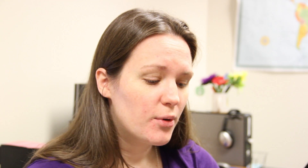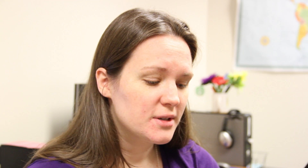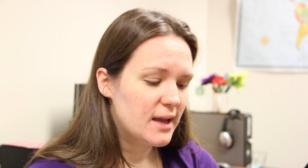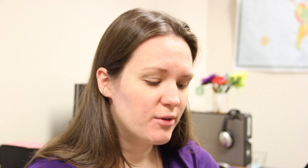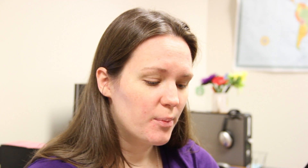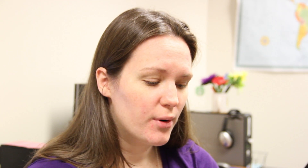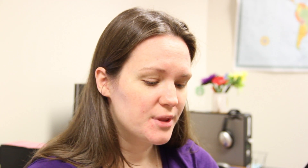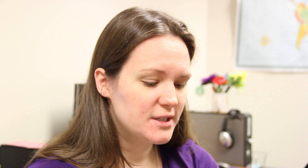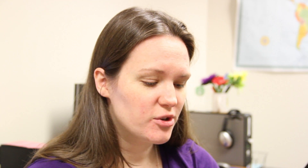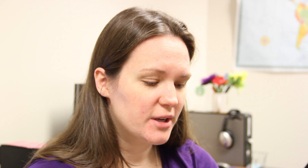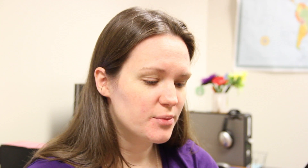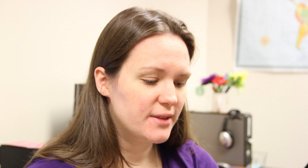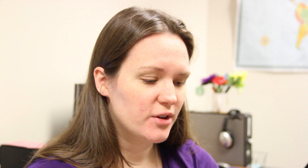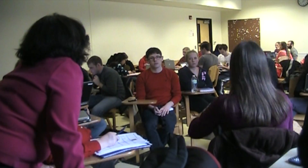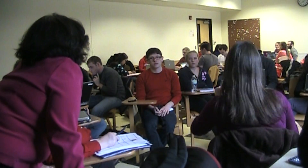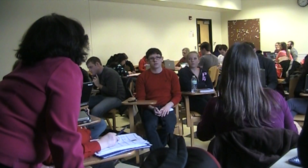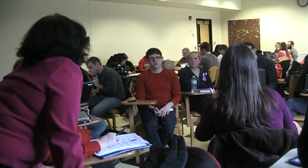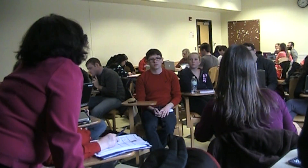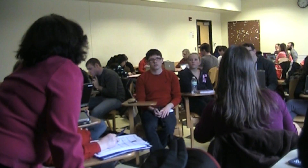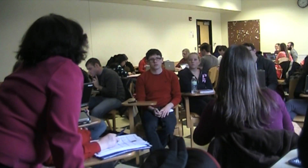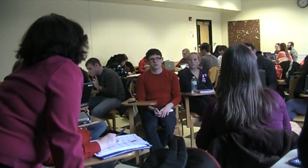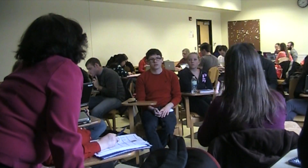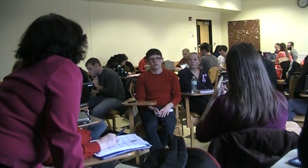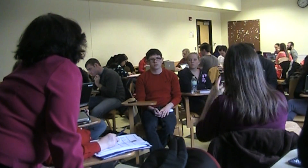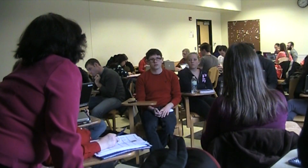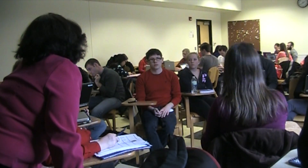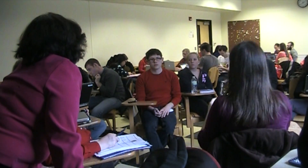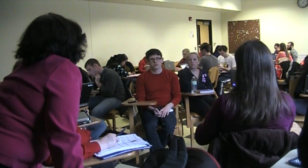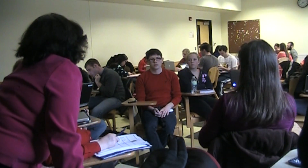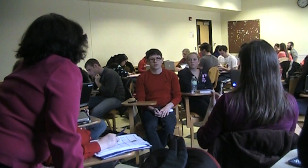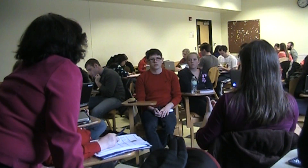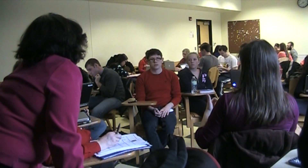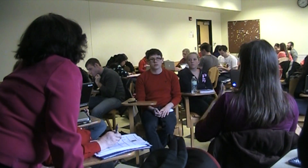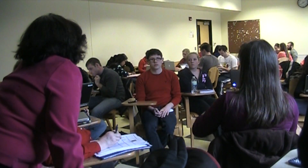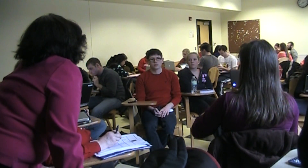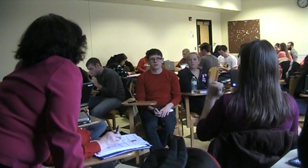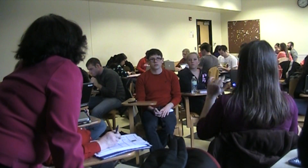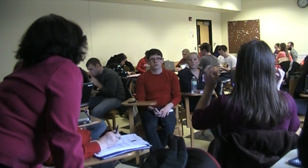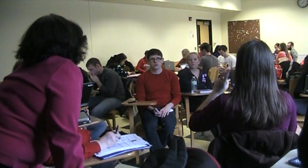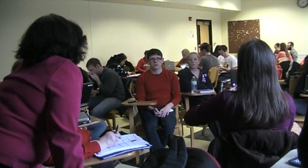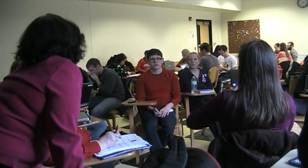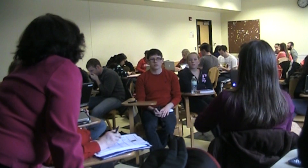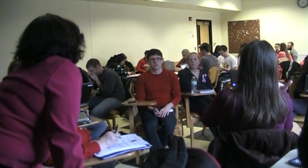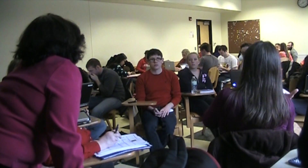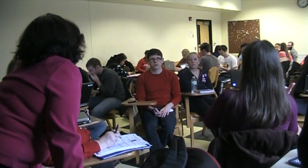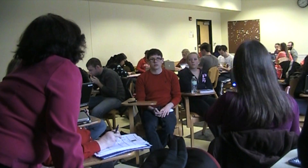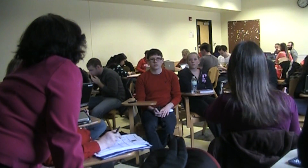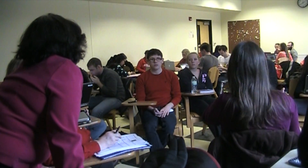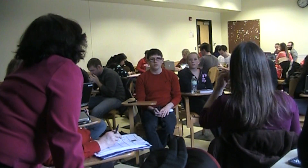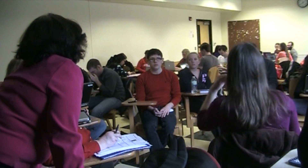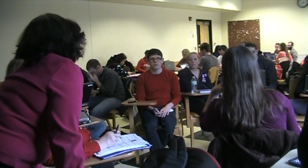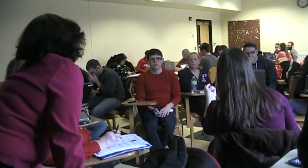really important to have a rapport with the teacher because we're in their class every day for the whole semester, and we don't often communicate much with them during the semester. And so